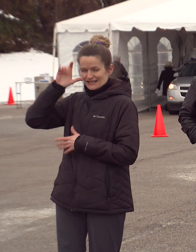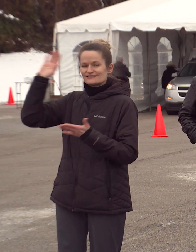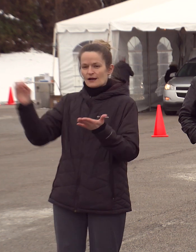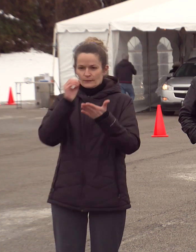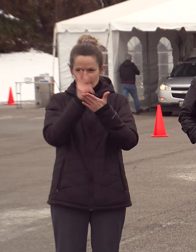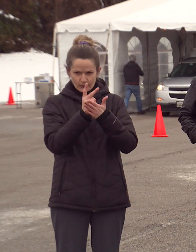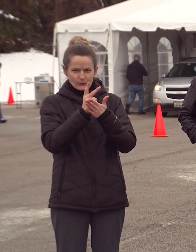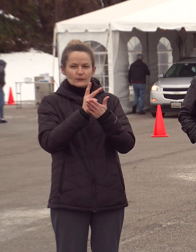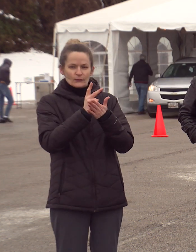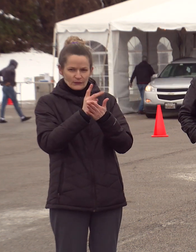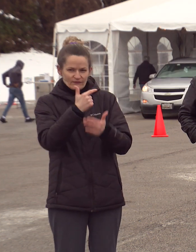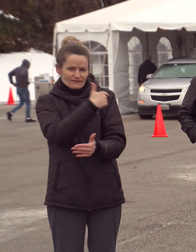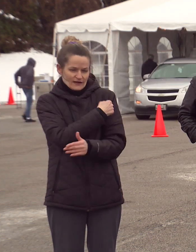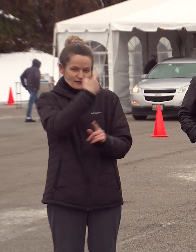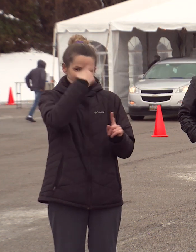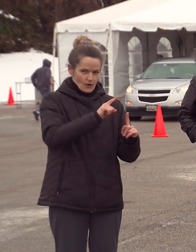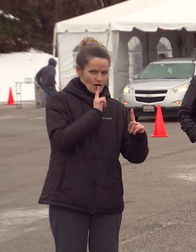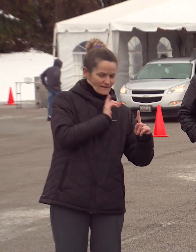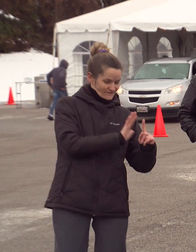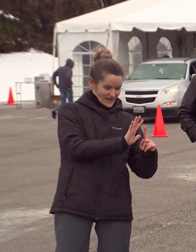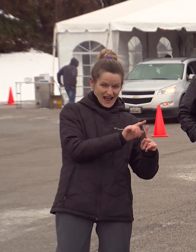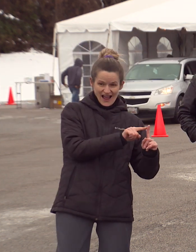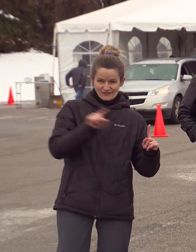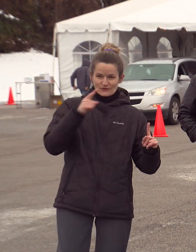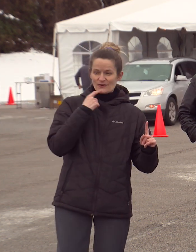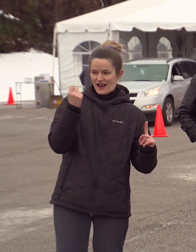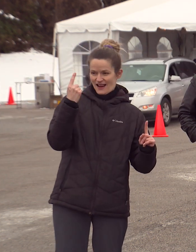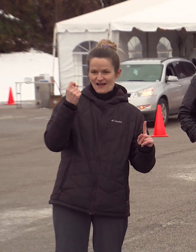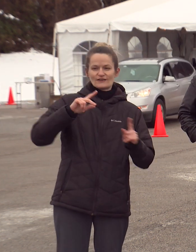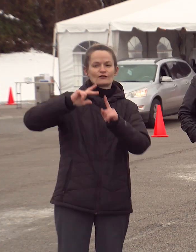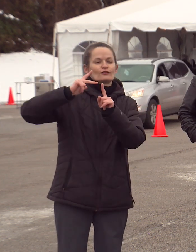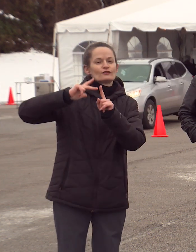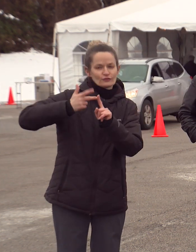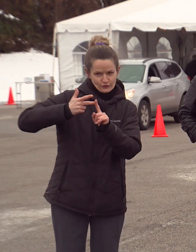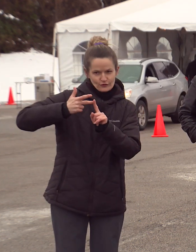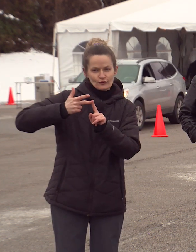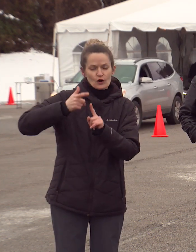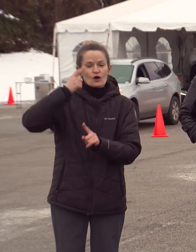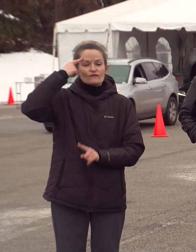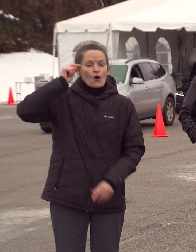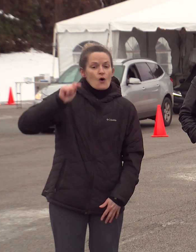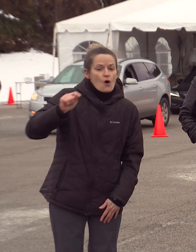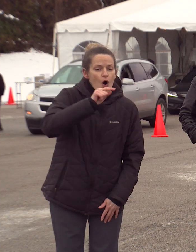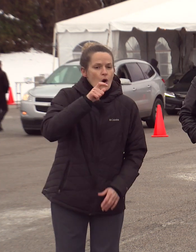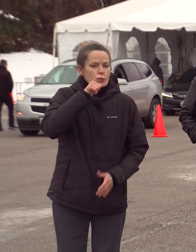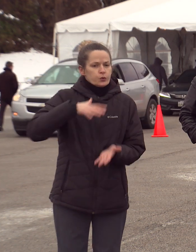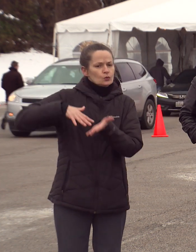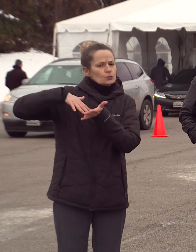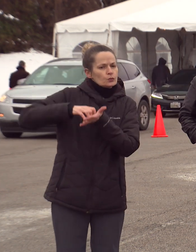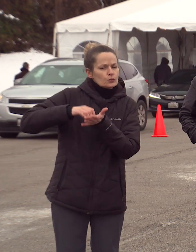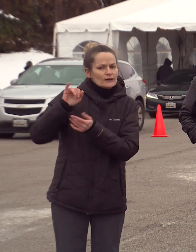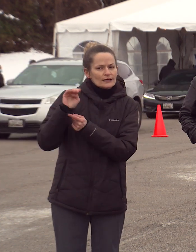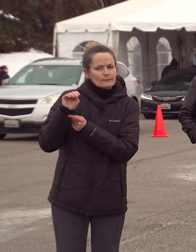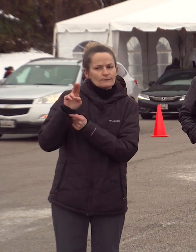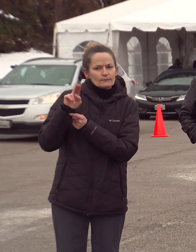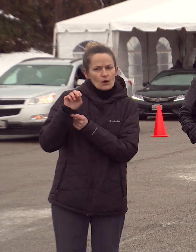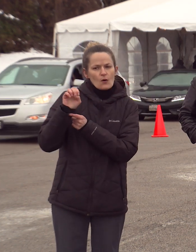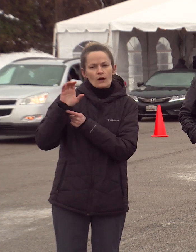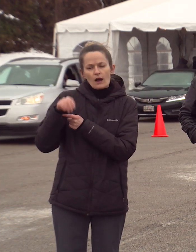immunocompromised. Please go to our website to learn where you can get vaccinated in Baltimore City. That can be found at